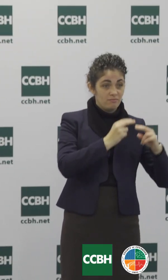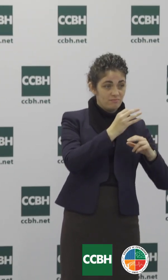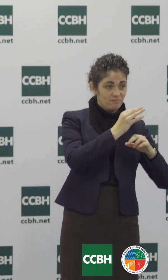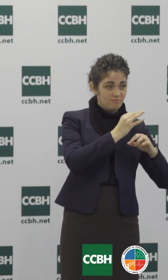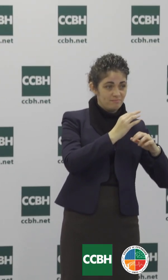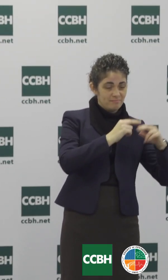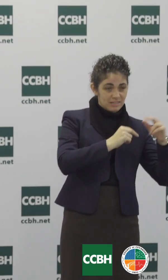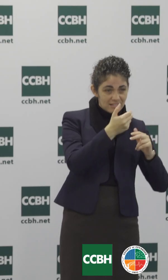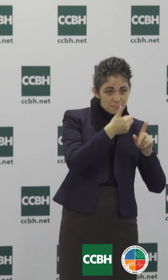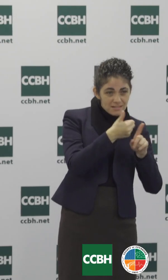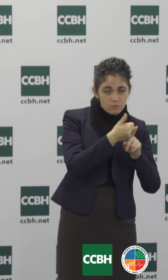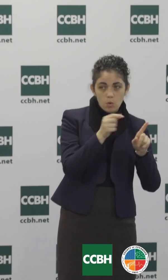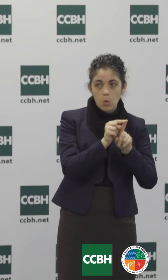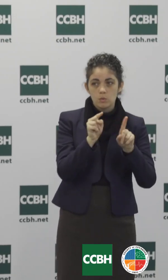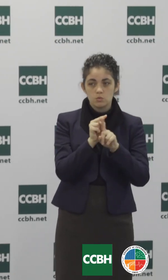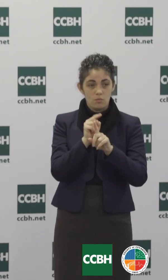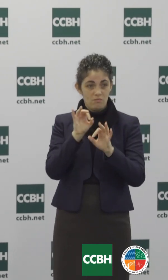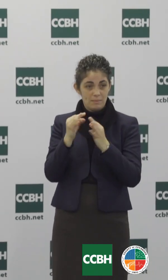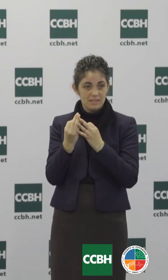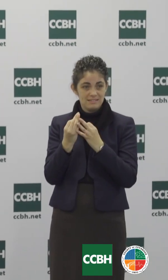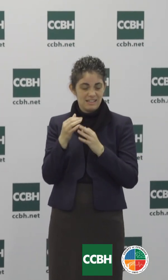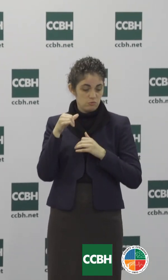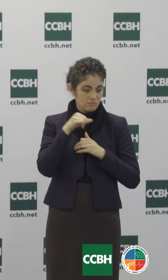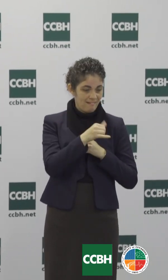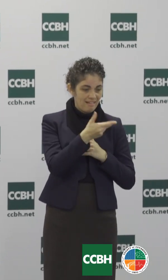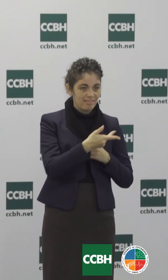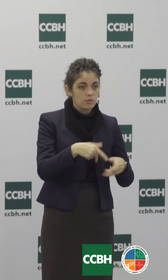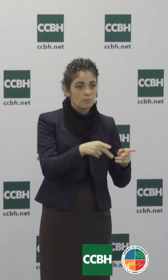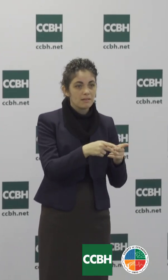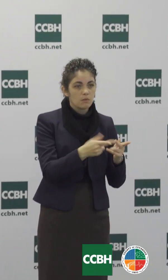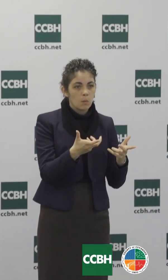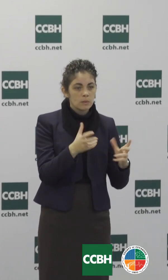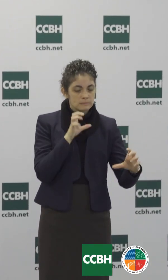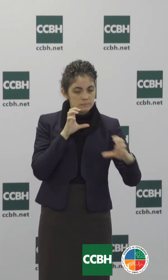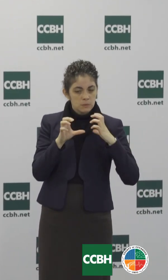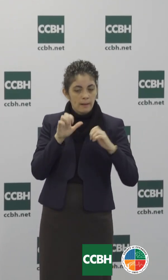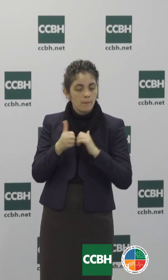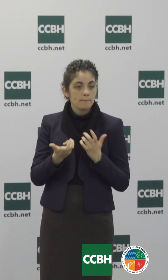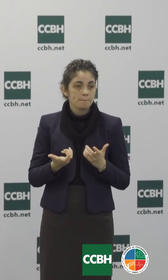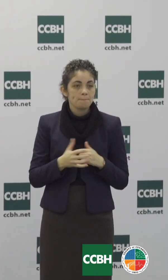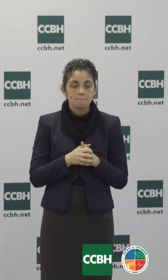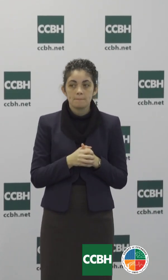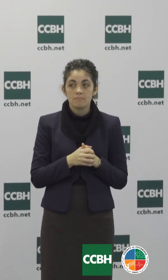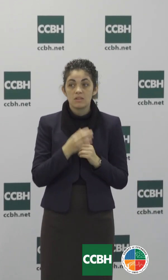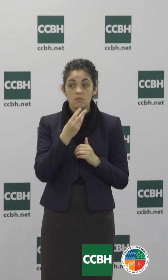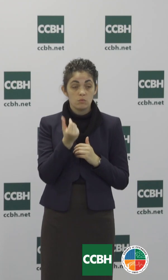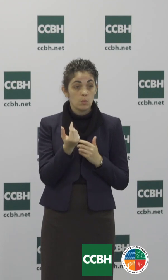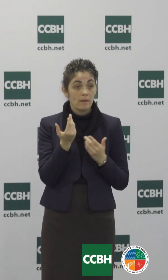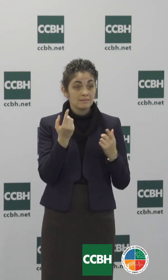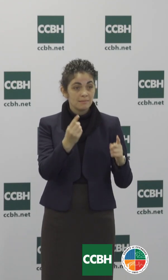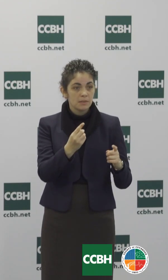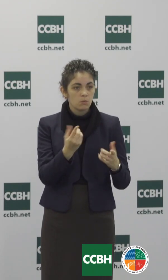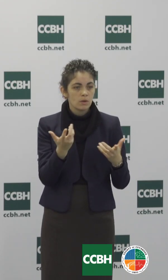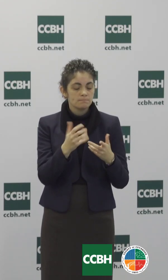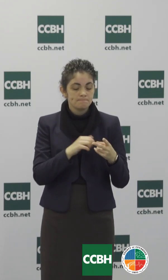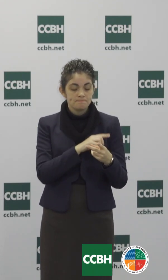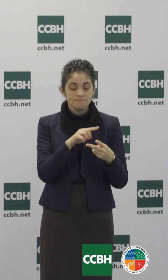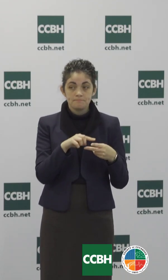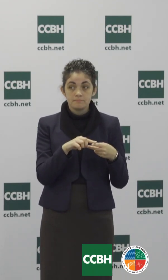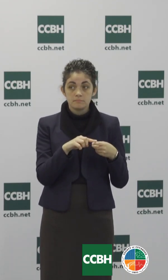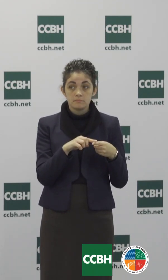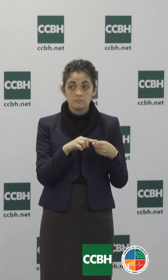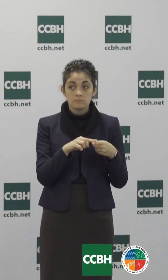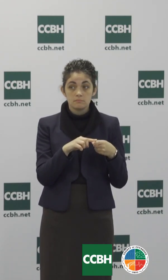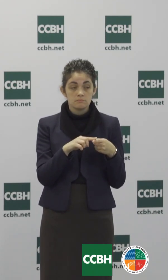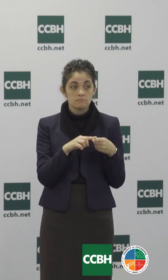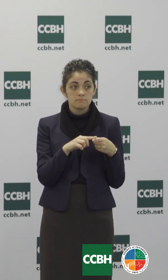have family members that are residing at those facilities. So we know that several things have been happening. I